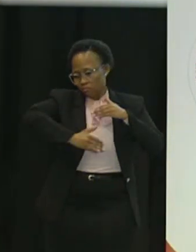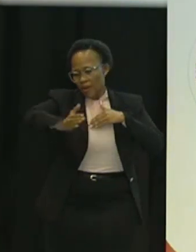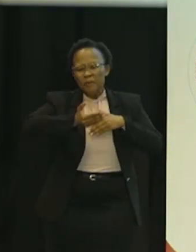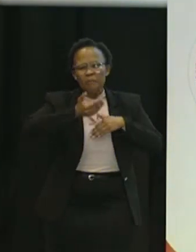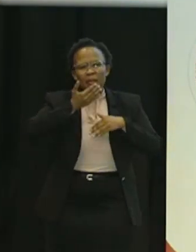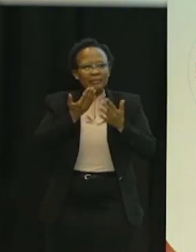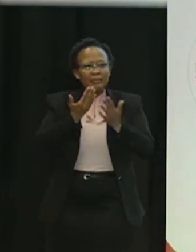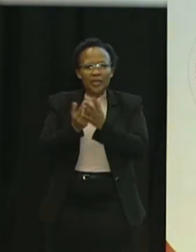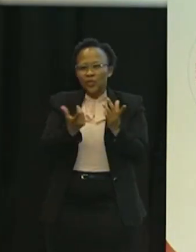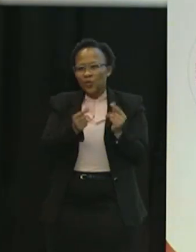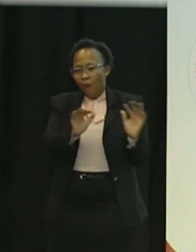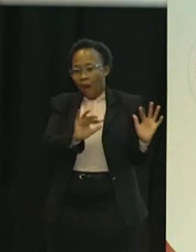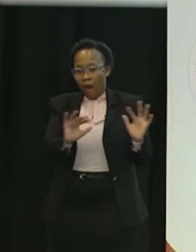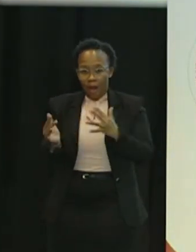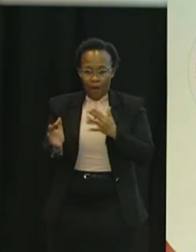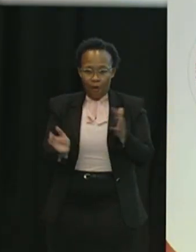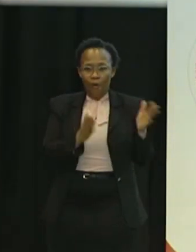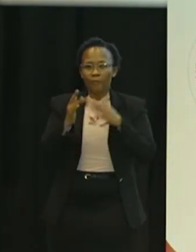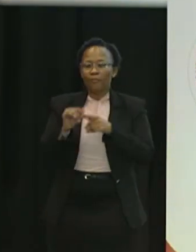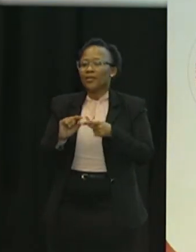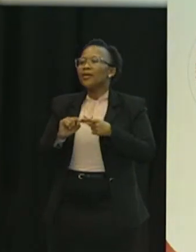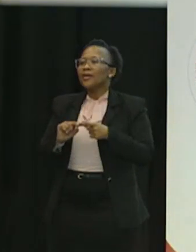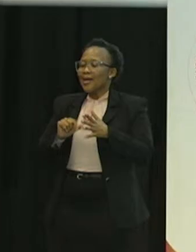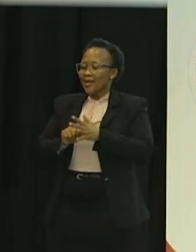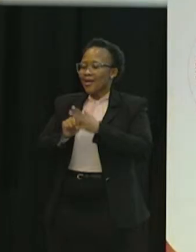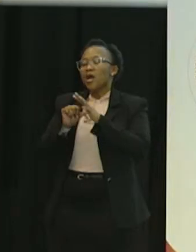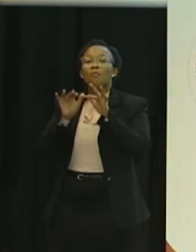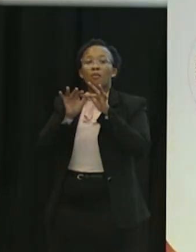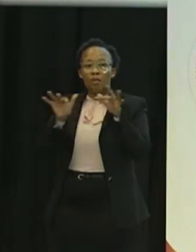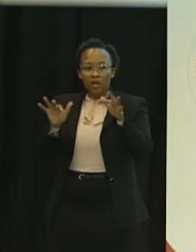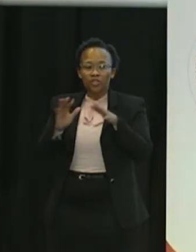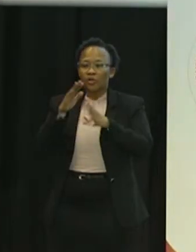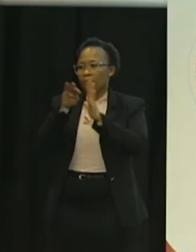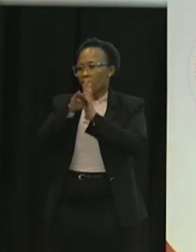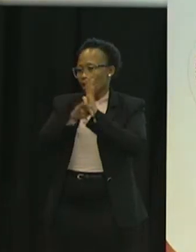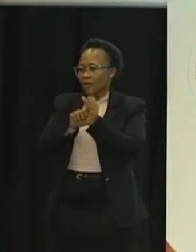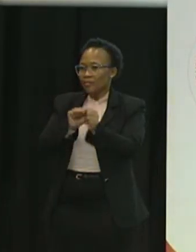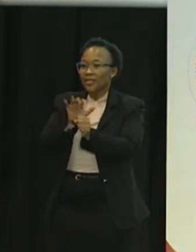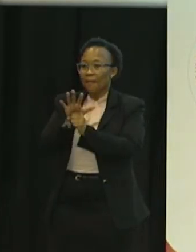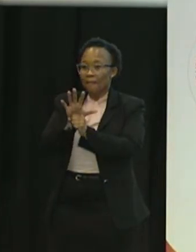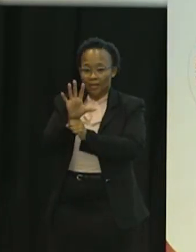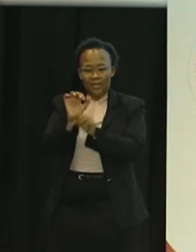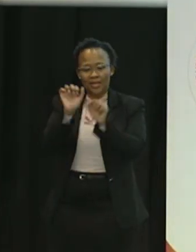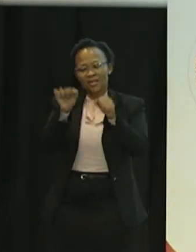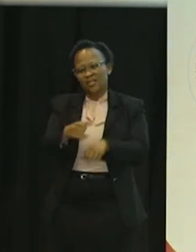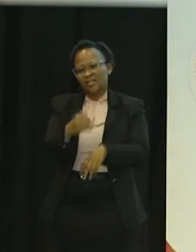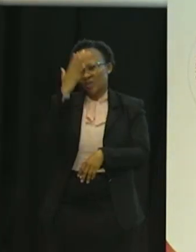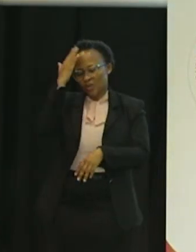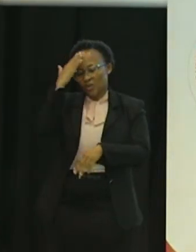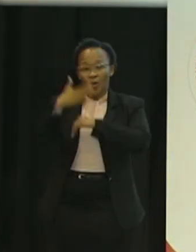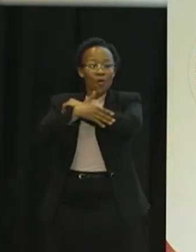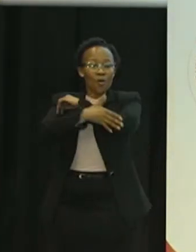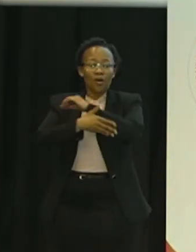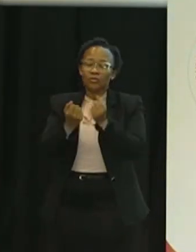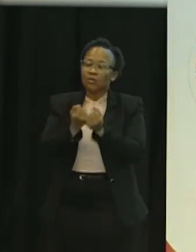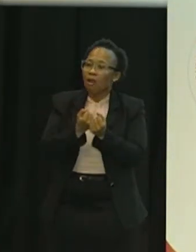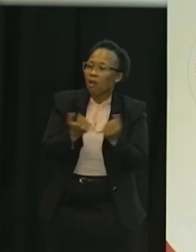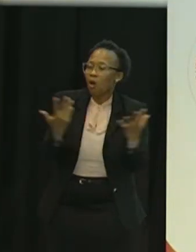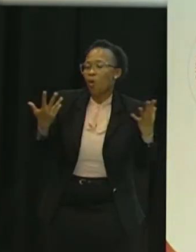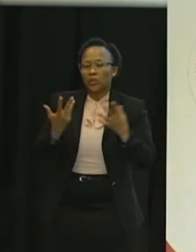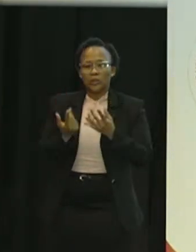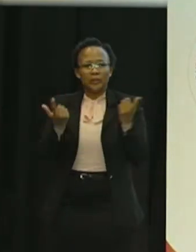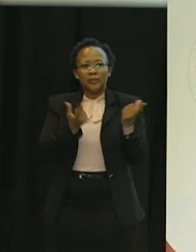would be scaling up the key populations programs for impact. We know that the country has done a lot with the support of the civil